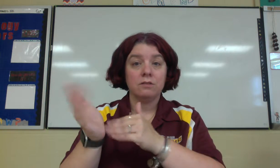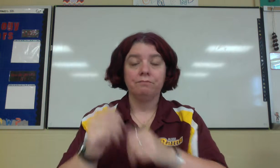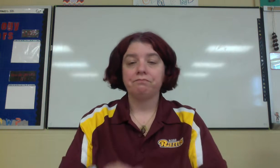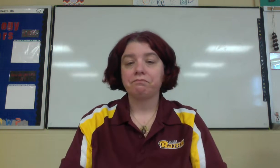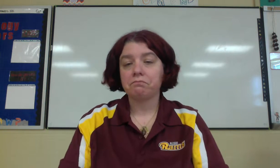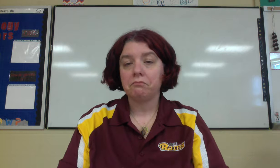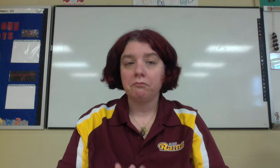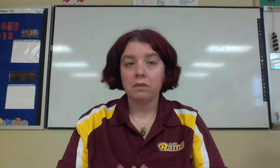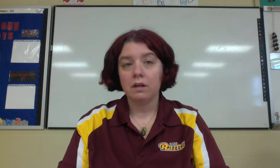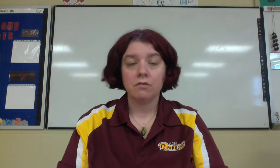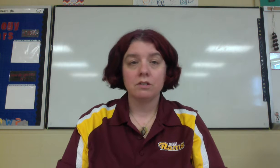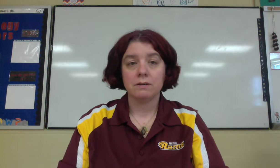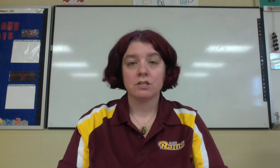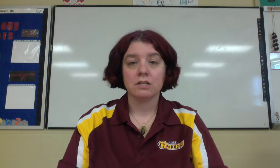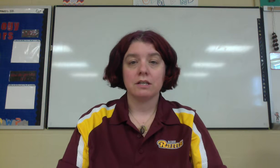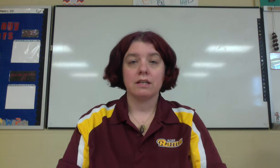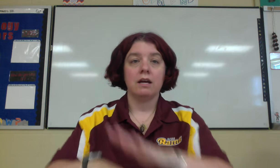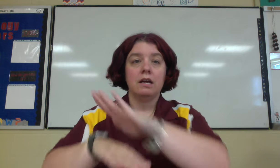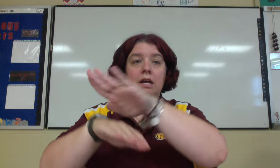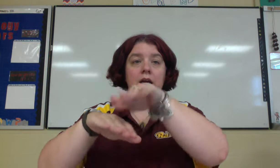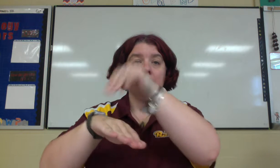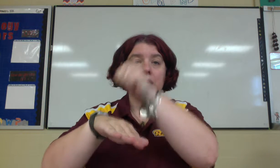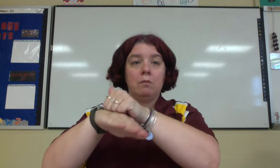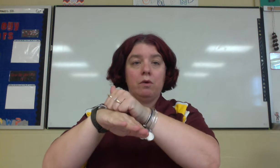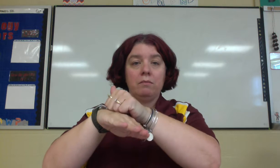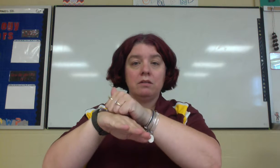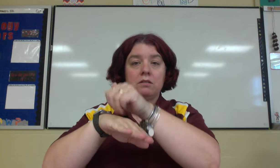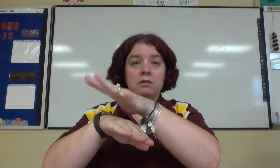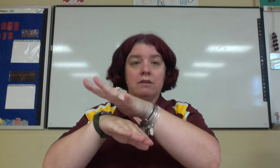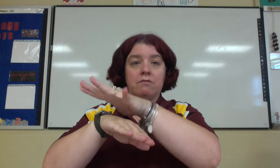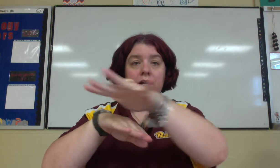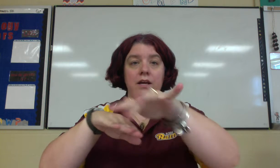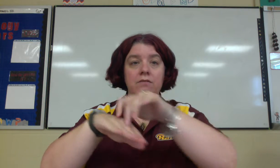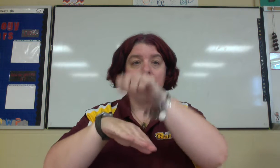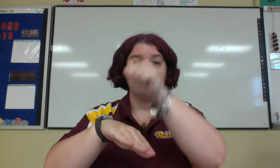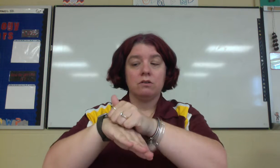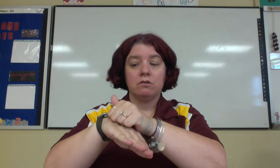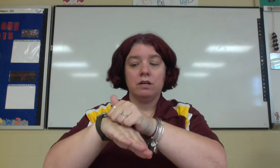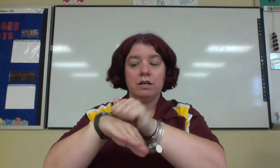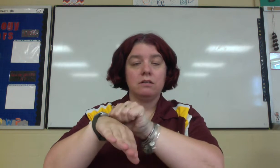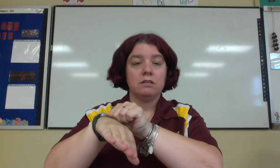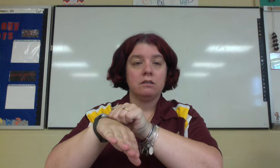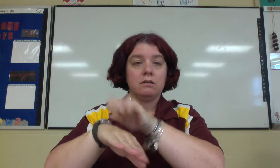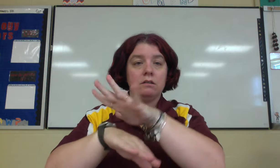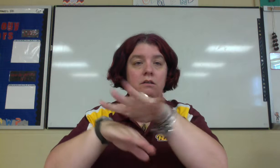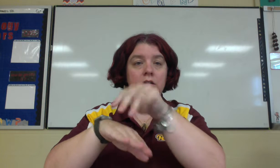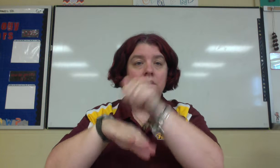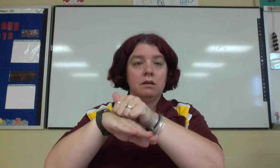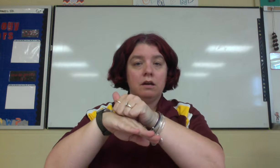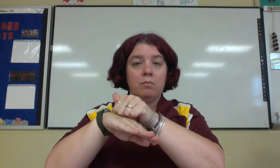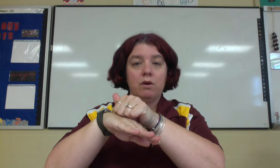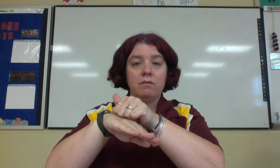different specialties like that appointment take a five circle hit appointment